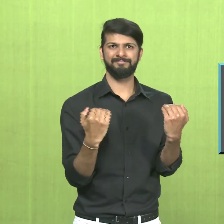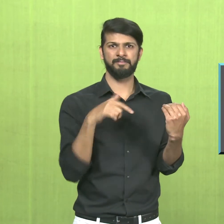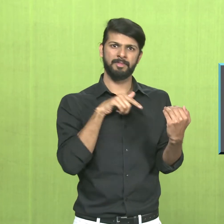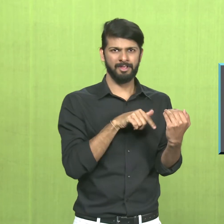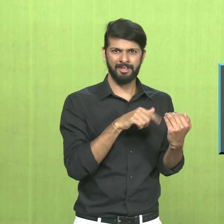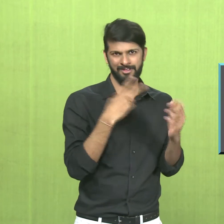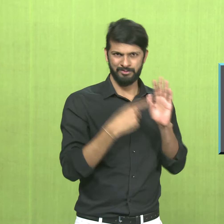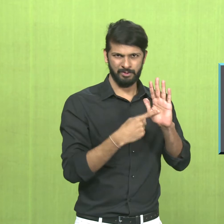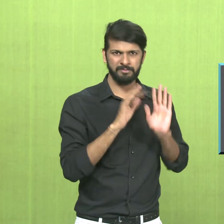baby goat.